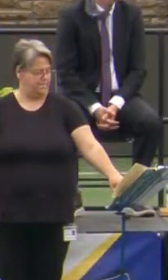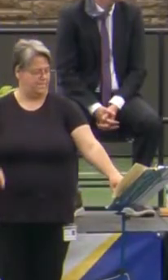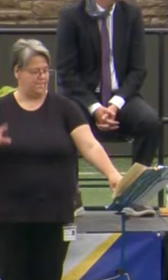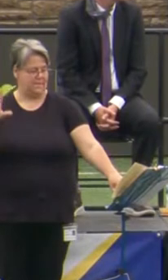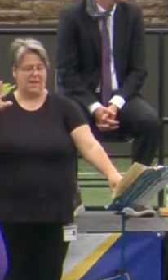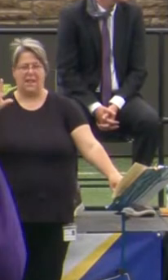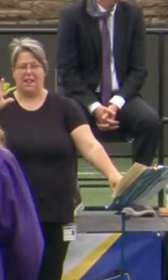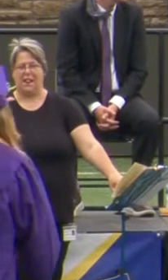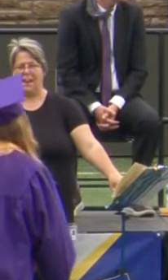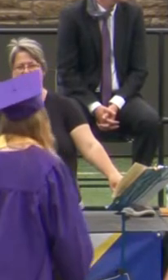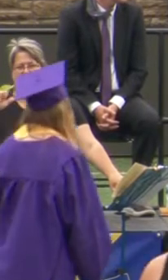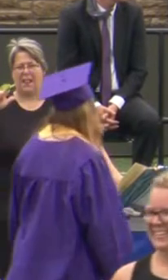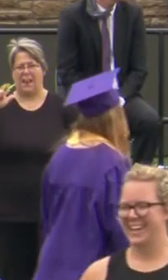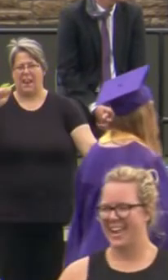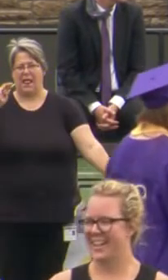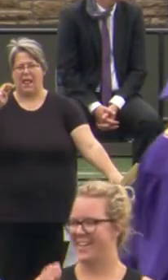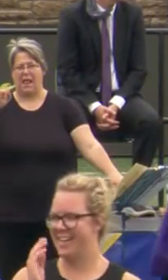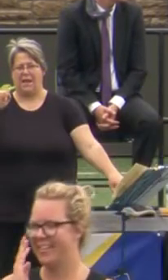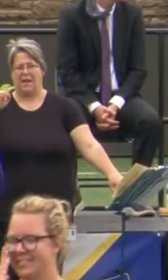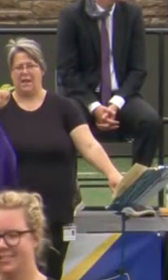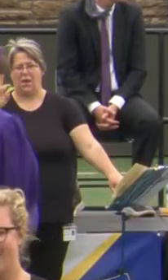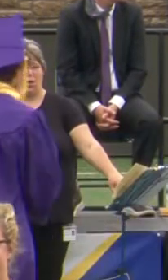Leilani Rivera.